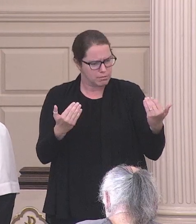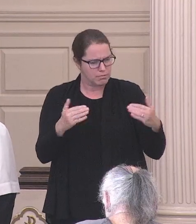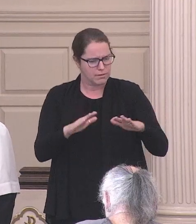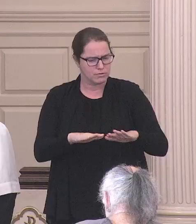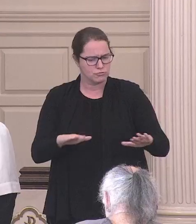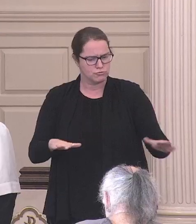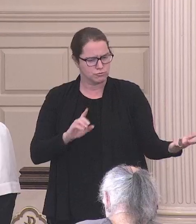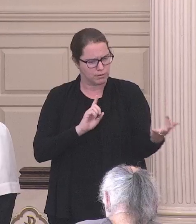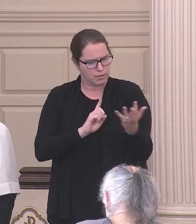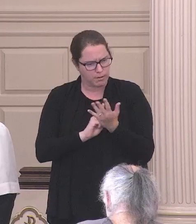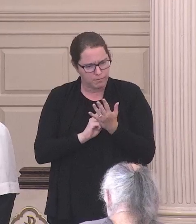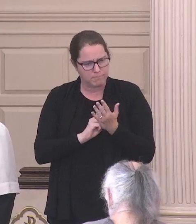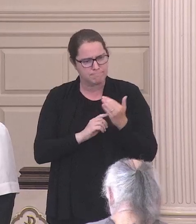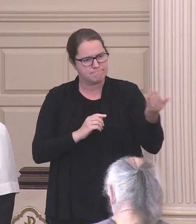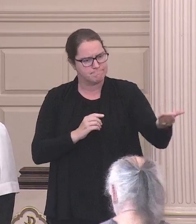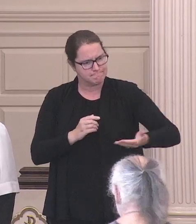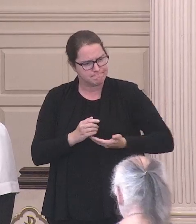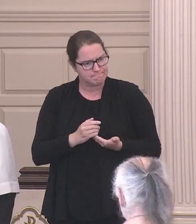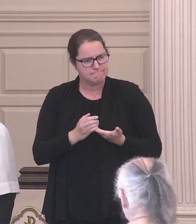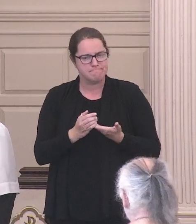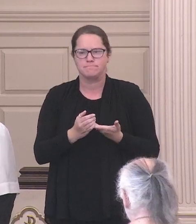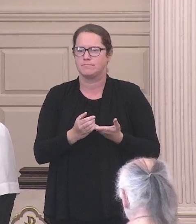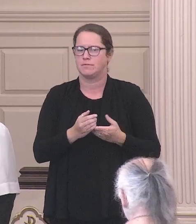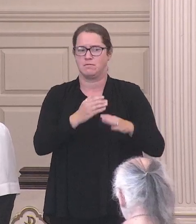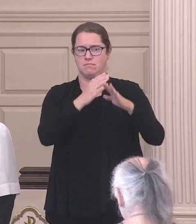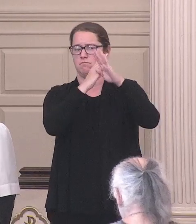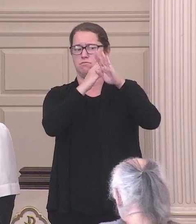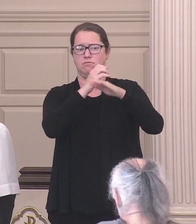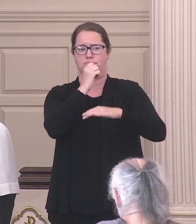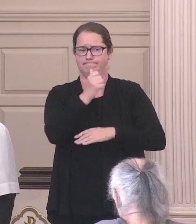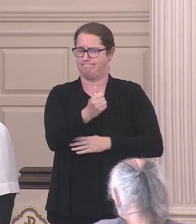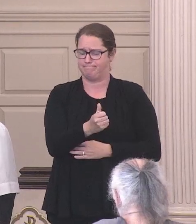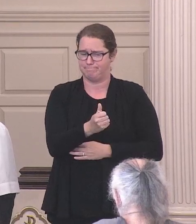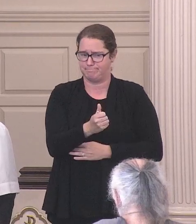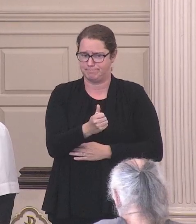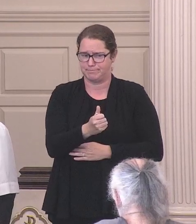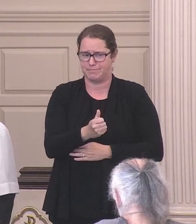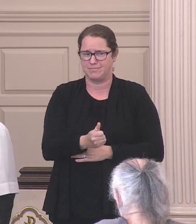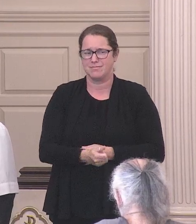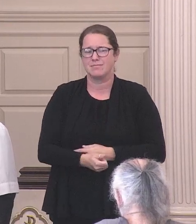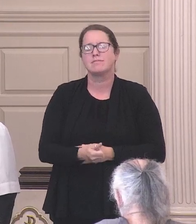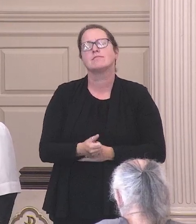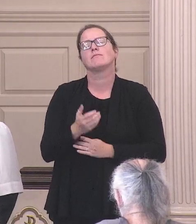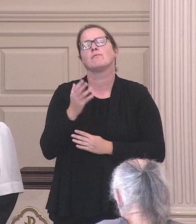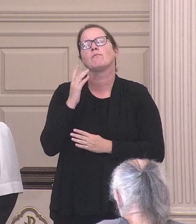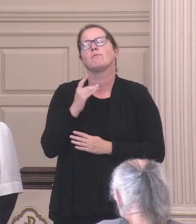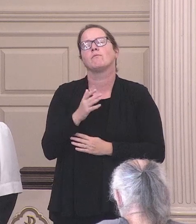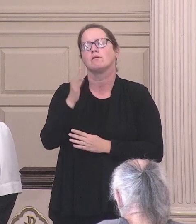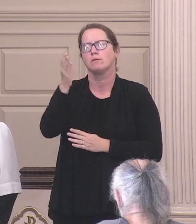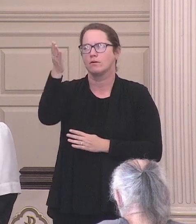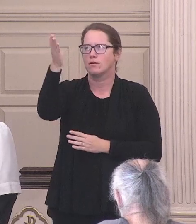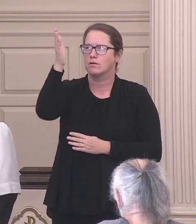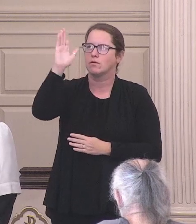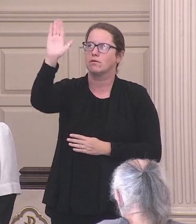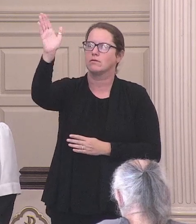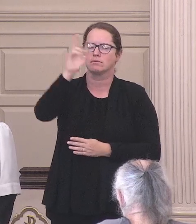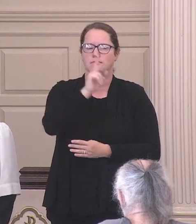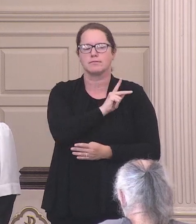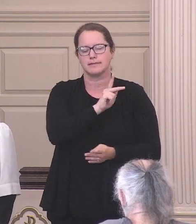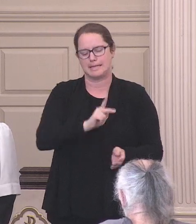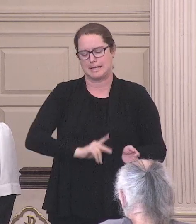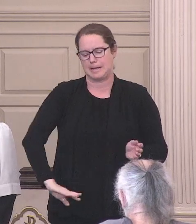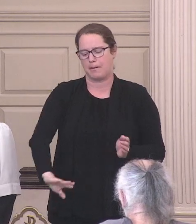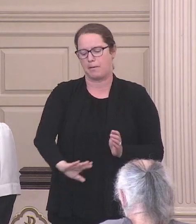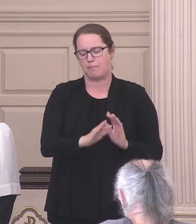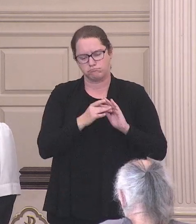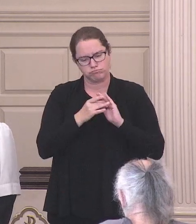to me. Do not prevent them. For the kingdom of God belongs to such as